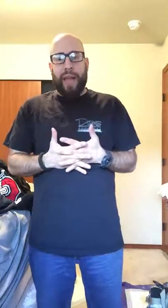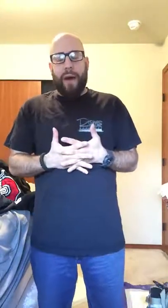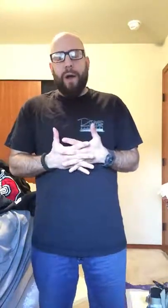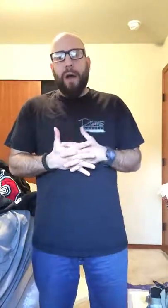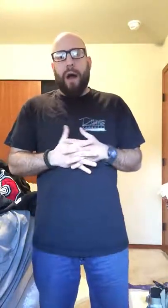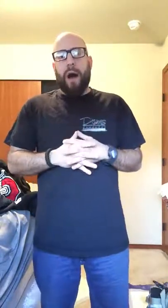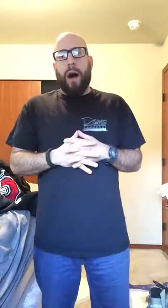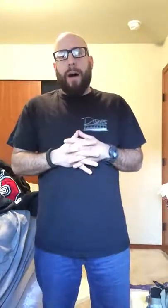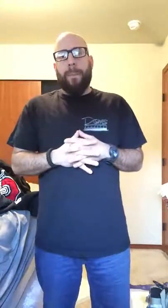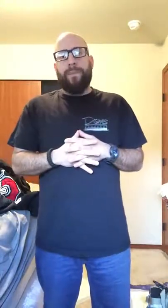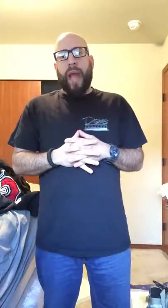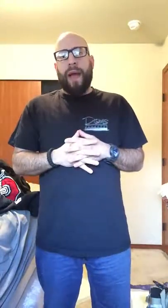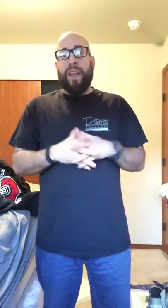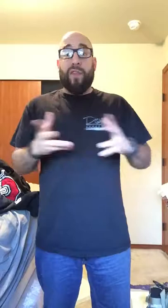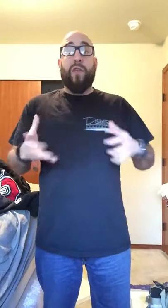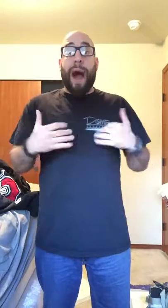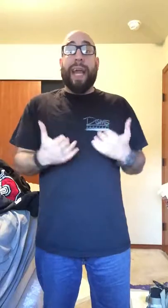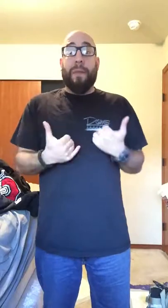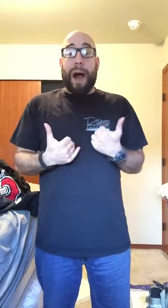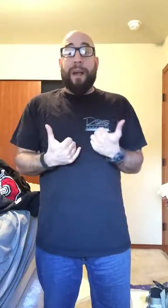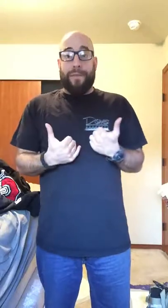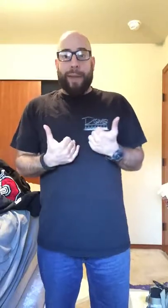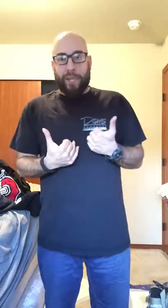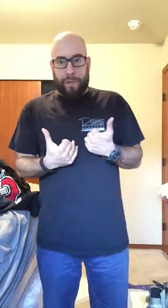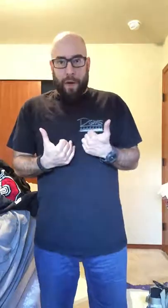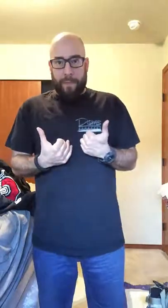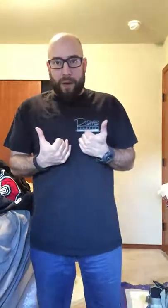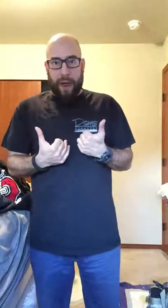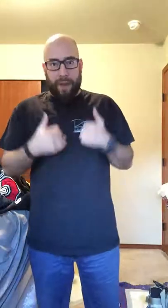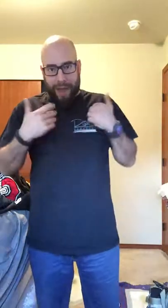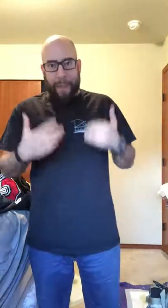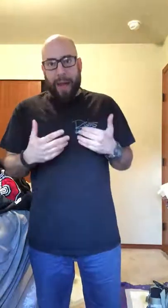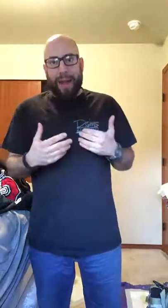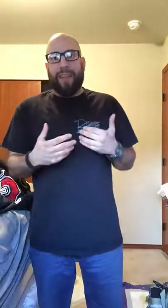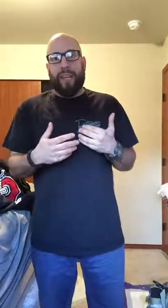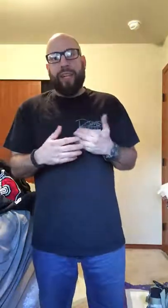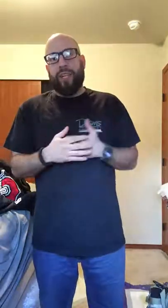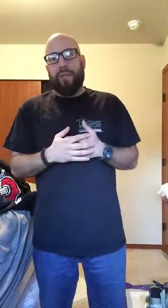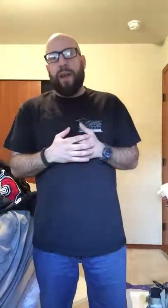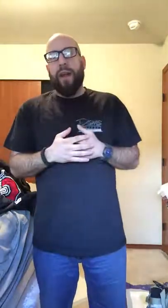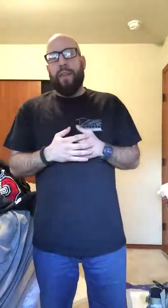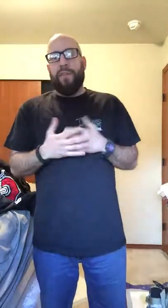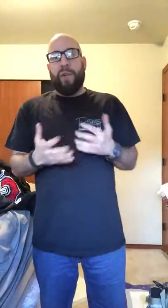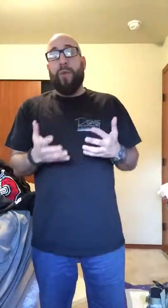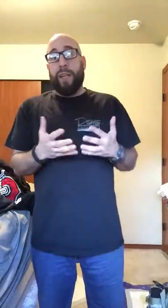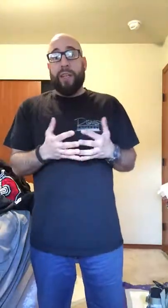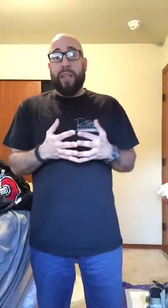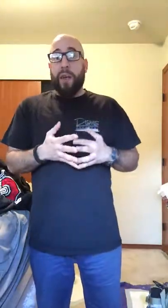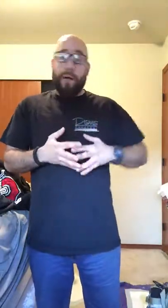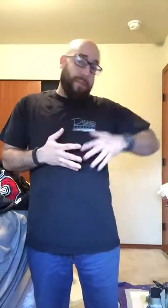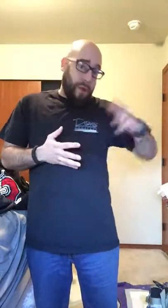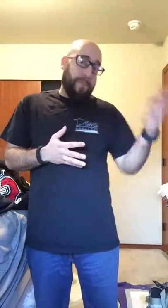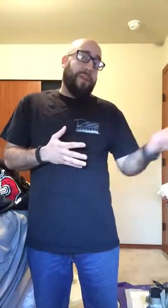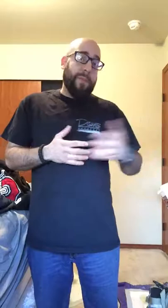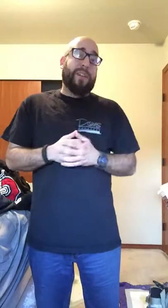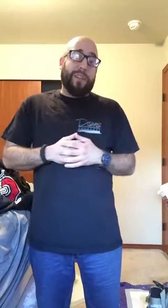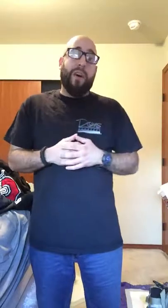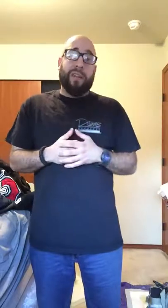now. And these are who I get my information from. Okay, the top guys in the industry that have been doing this pretty much as long as I've